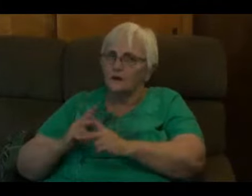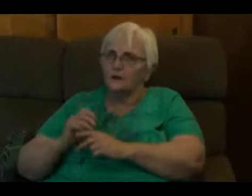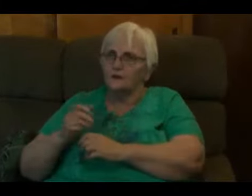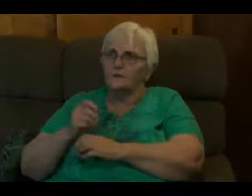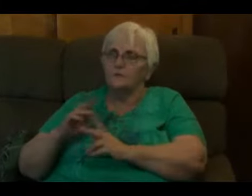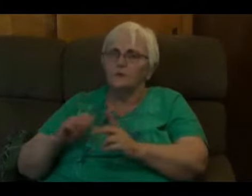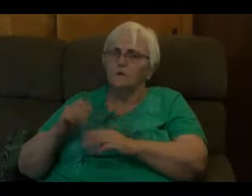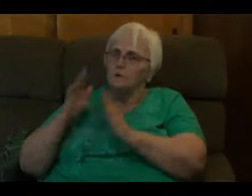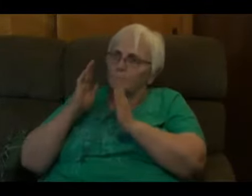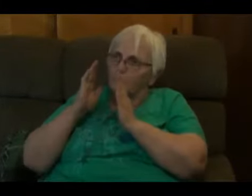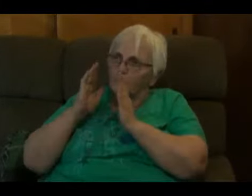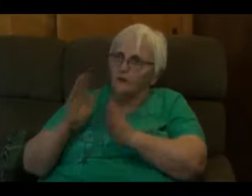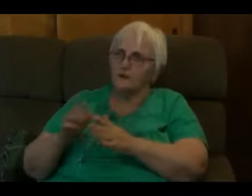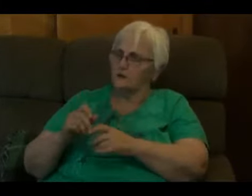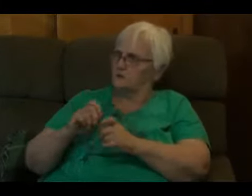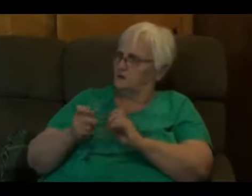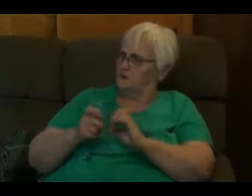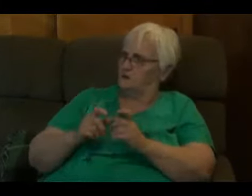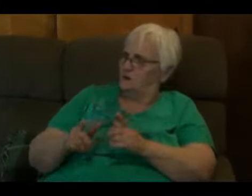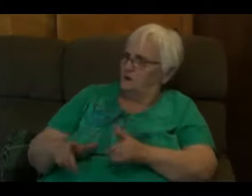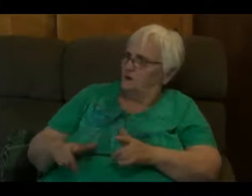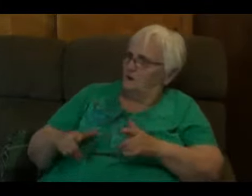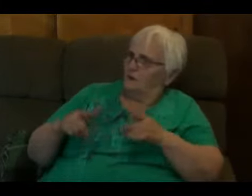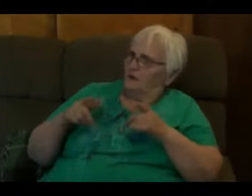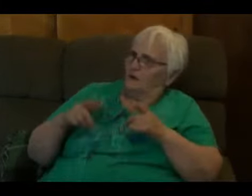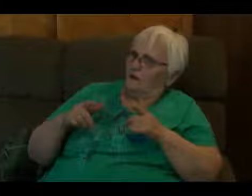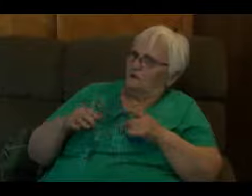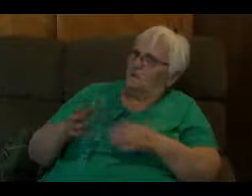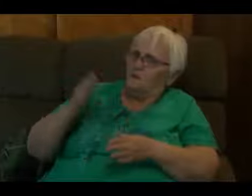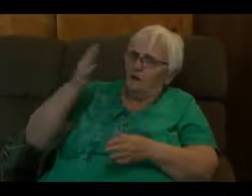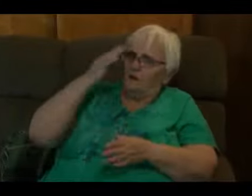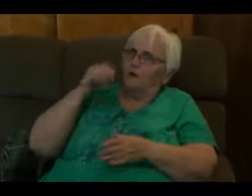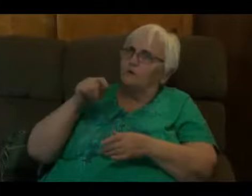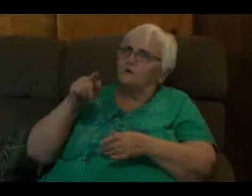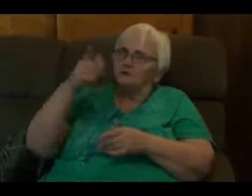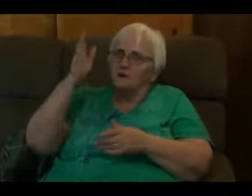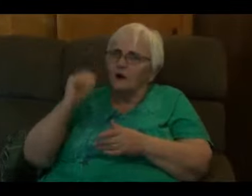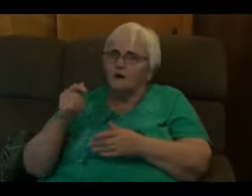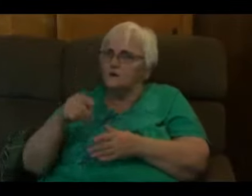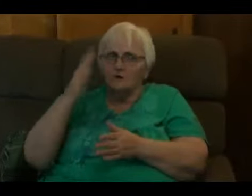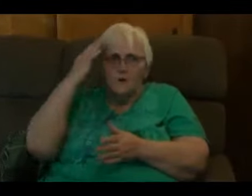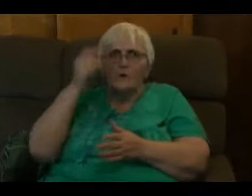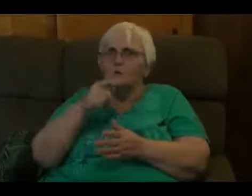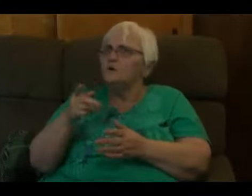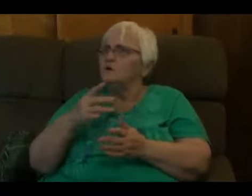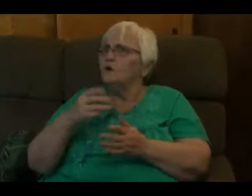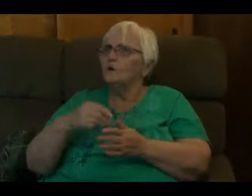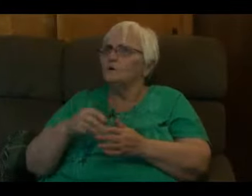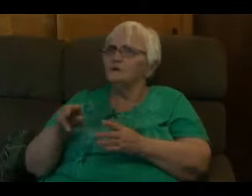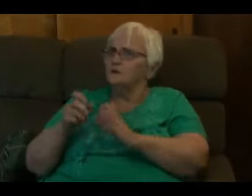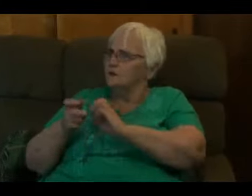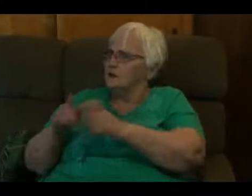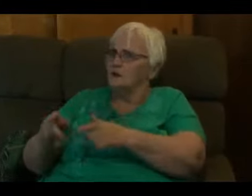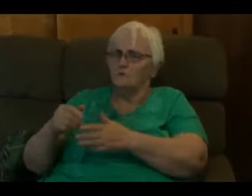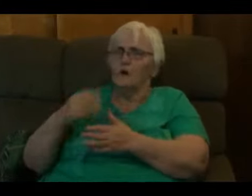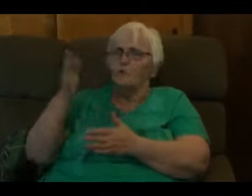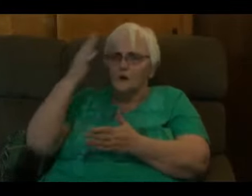attention, and that's what gets people wanting to know this God that you know more. I mean, it's easy to have